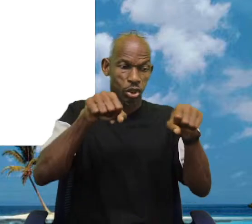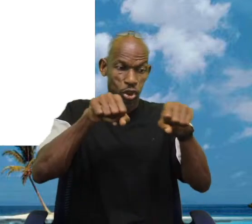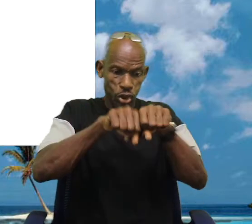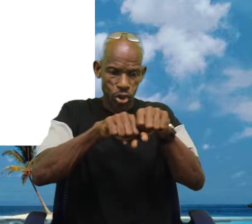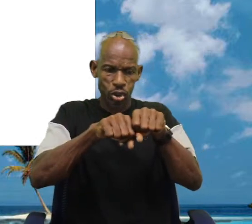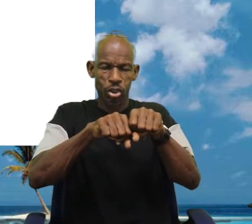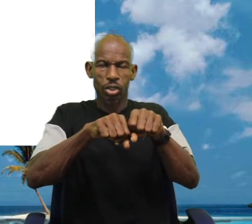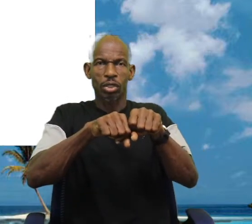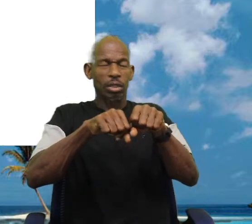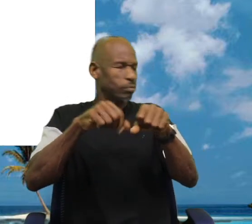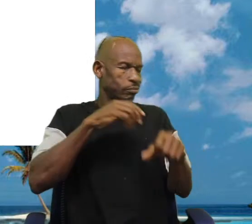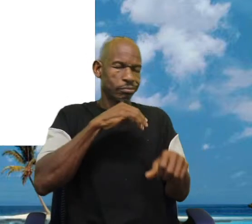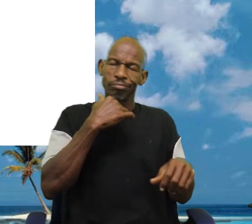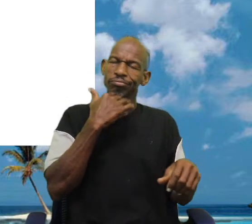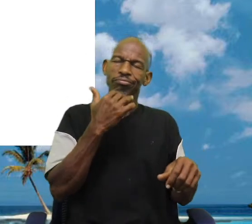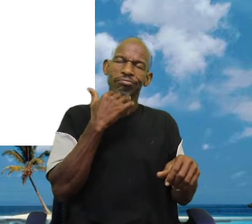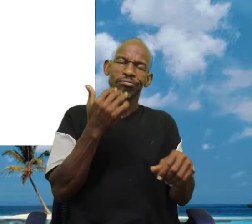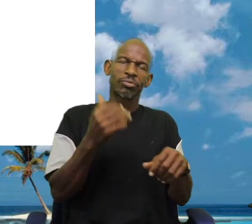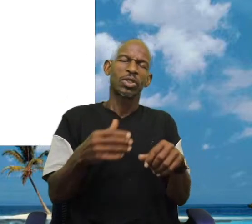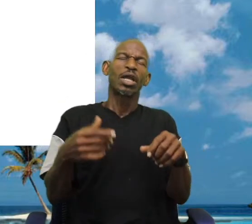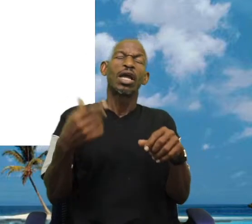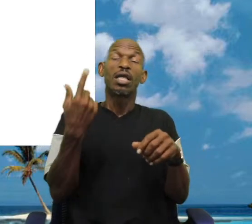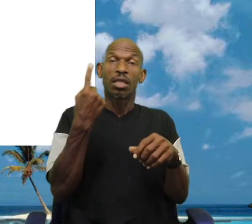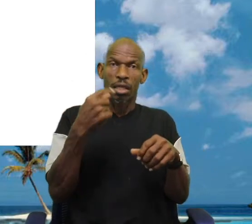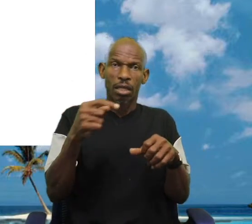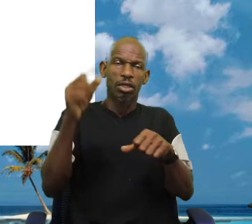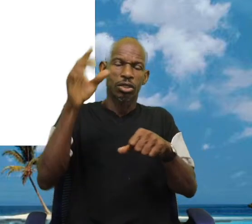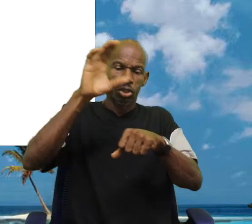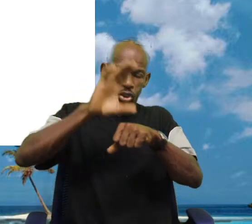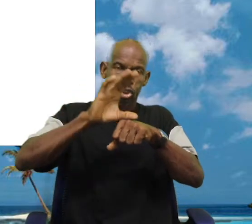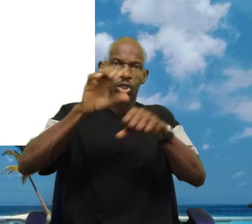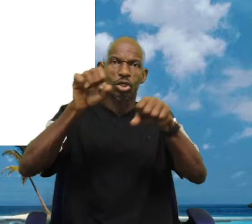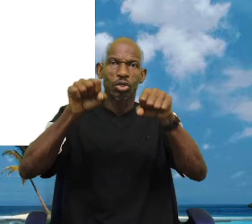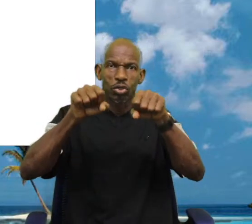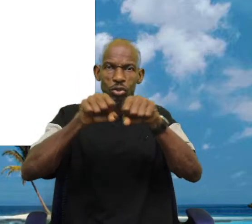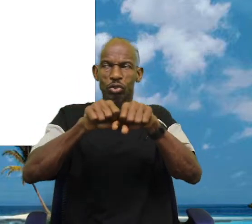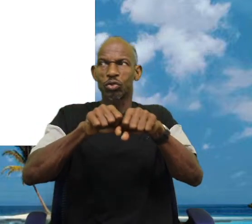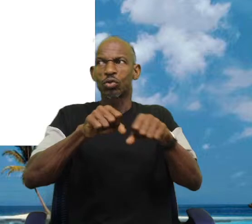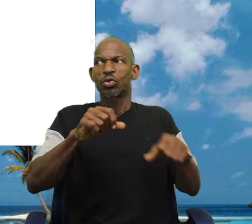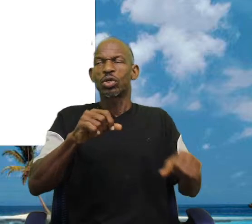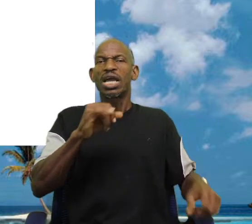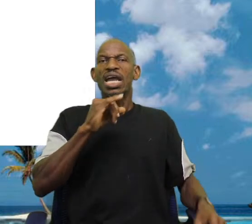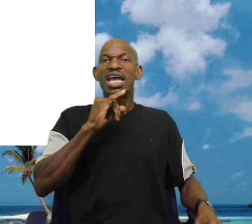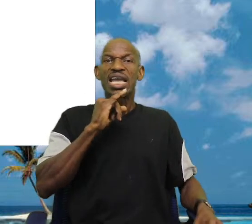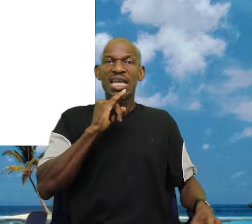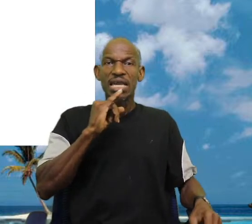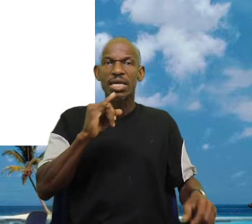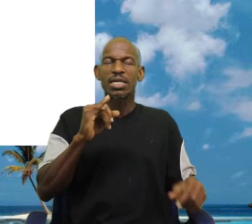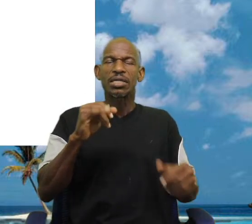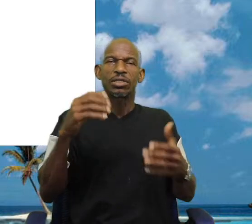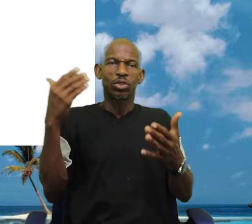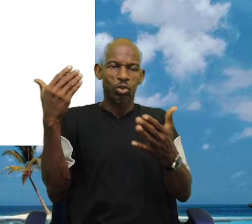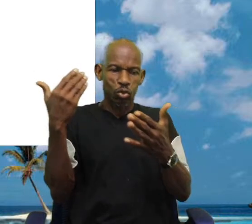church shoe. So what I'm saying is, I'm using an adjective